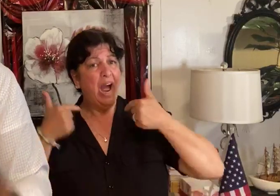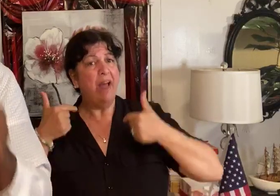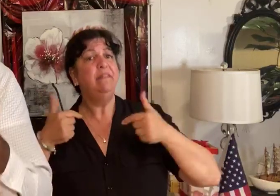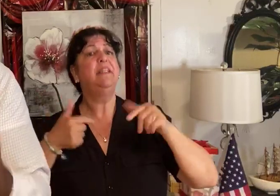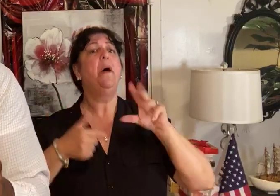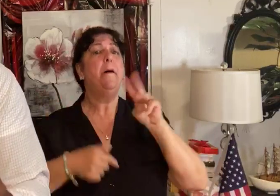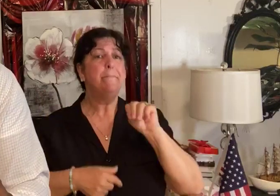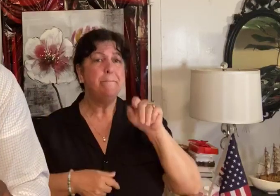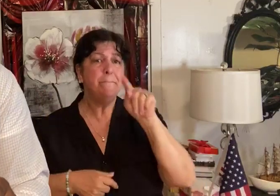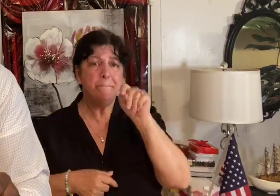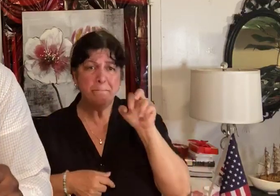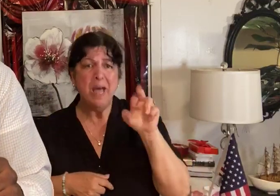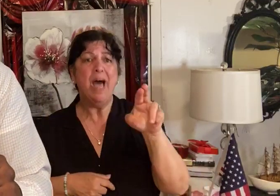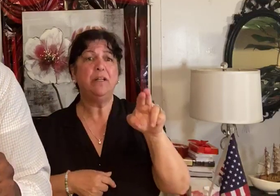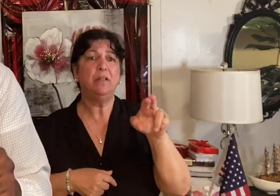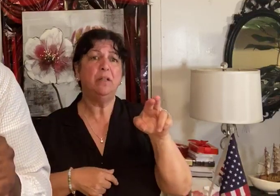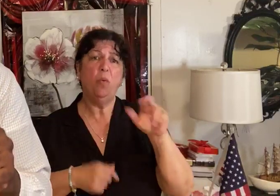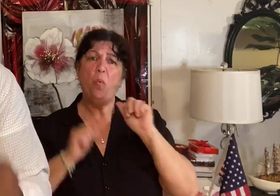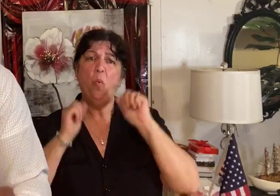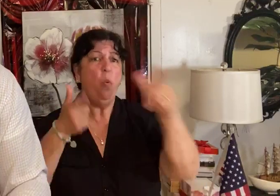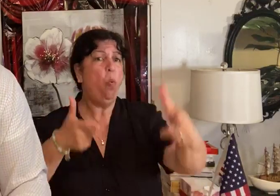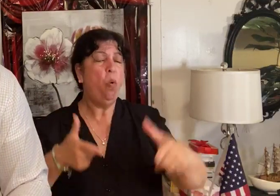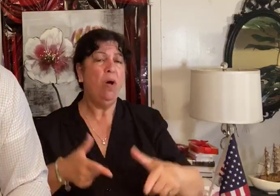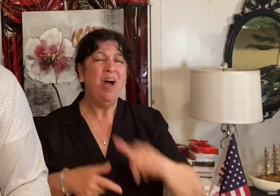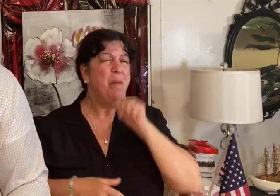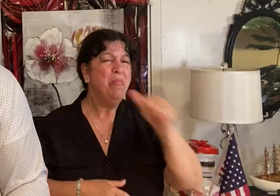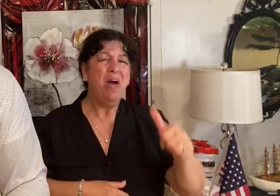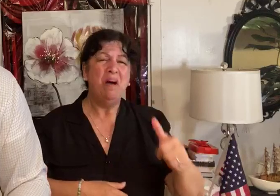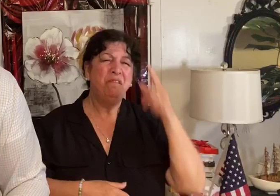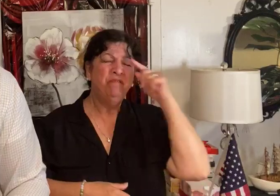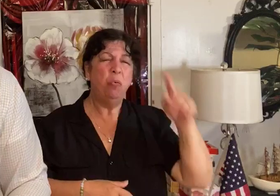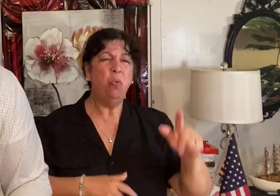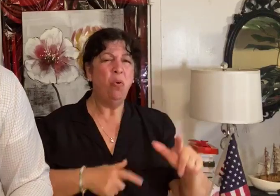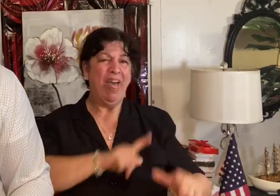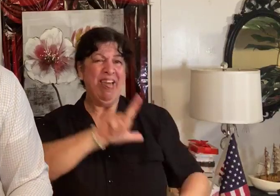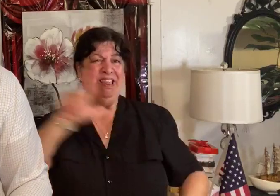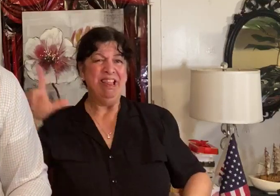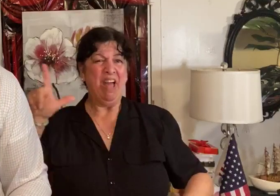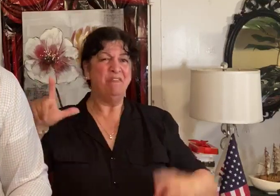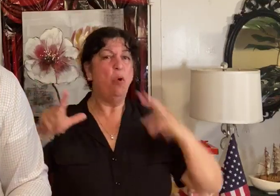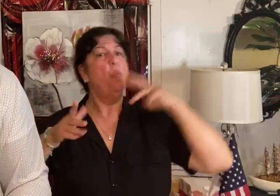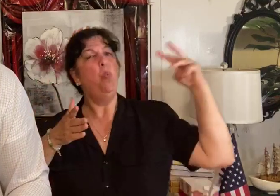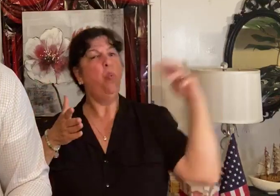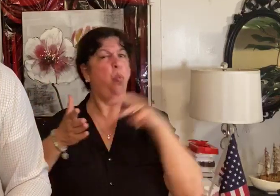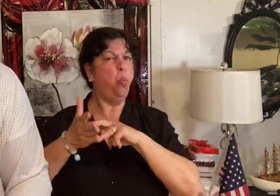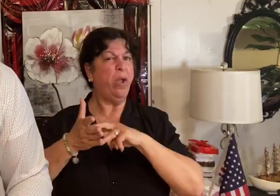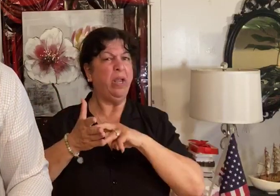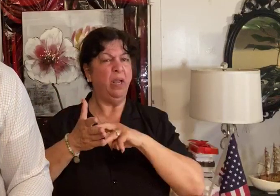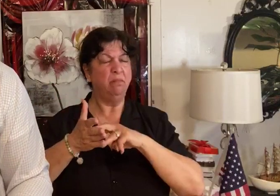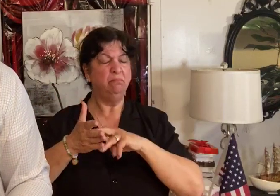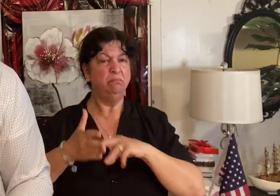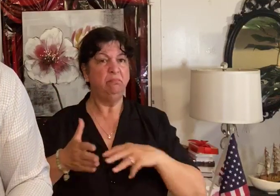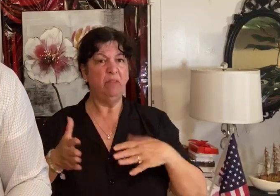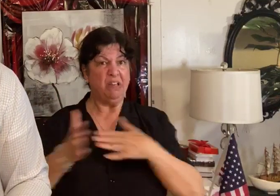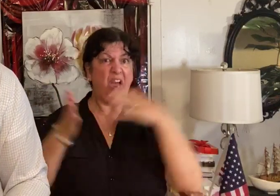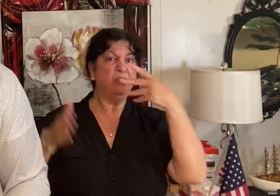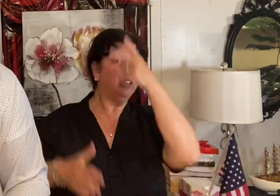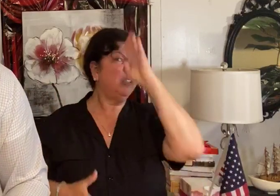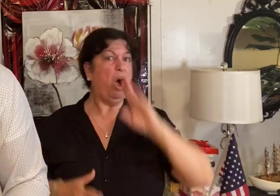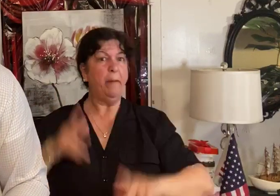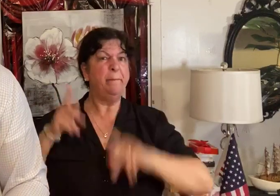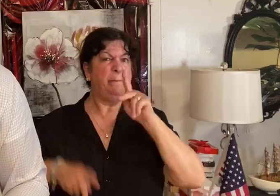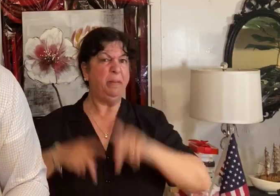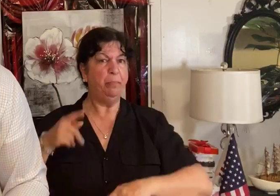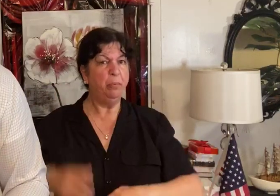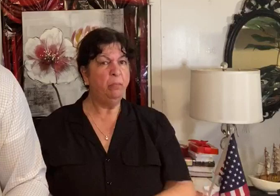But I am not for these leftist, wicked, violent anarchists that have